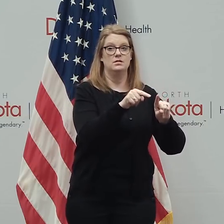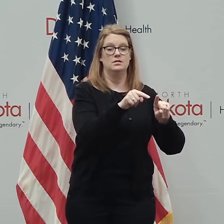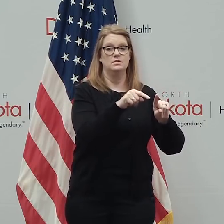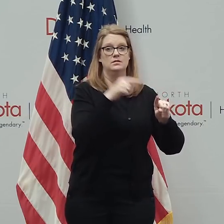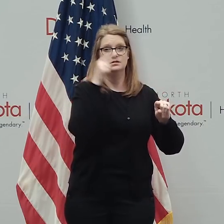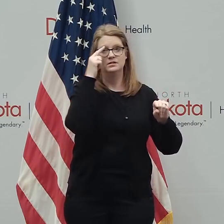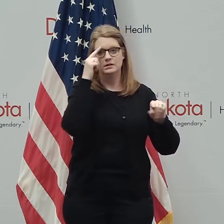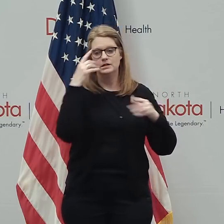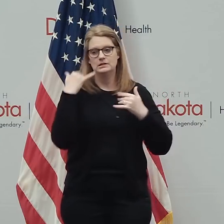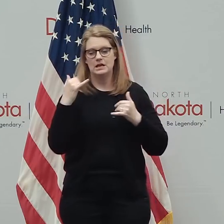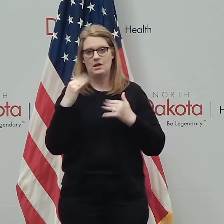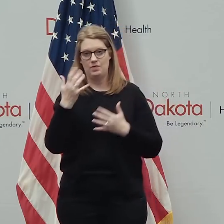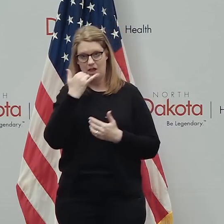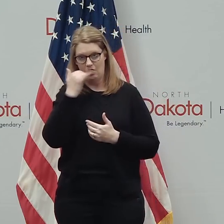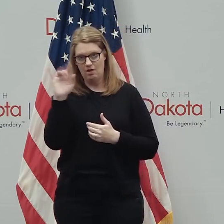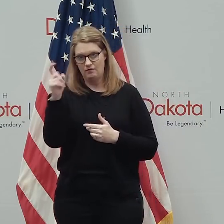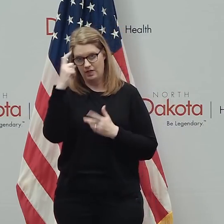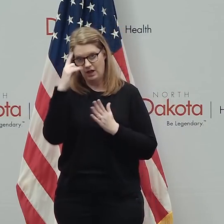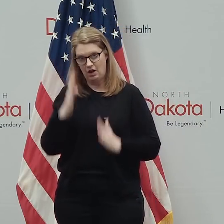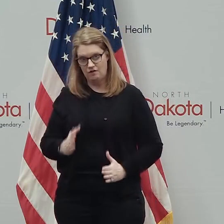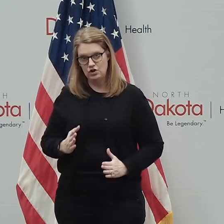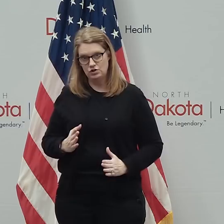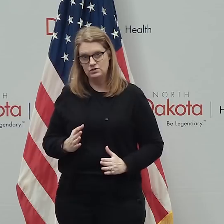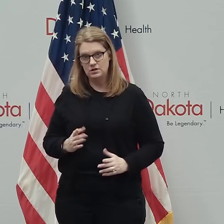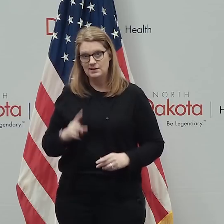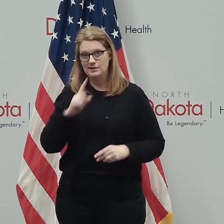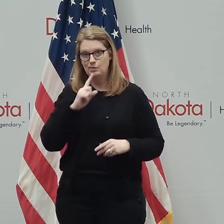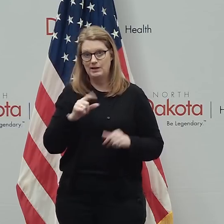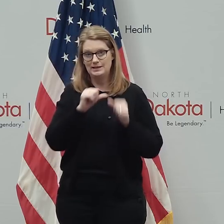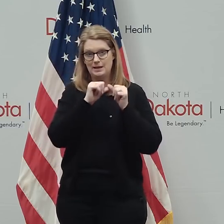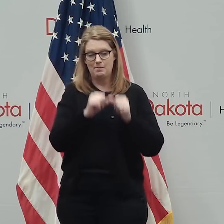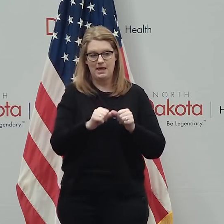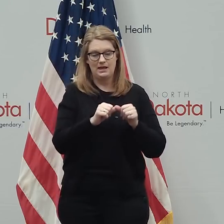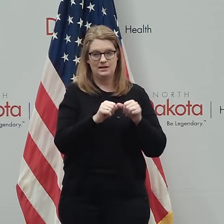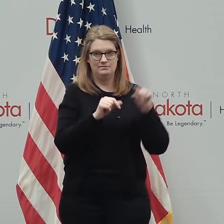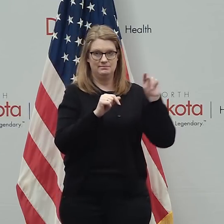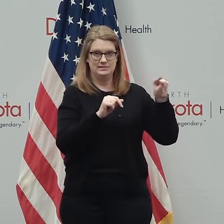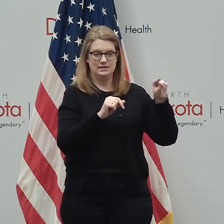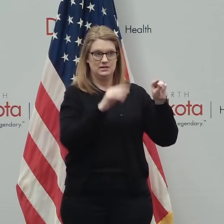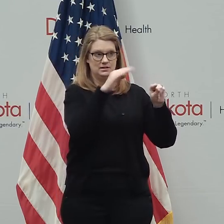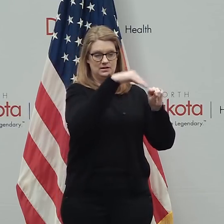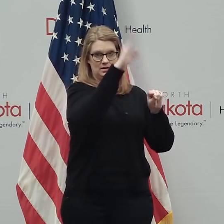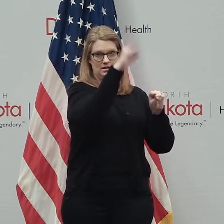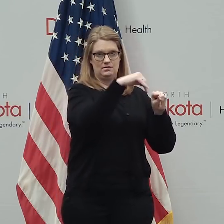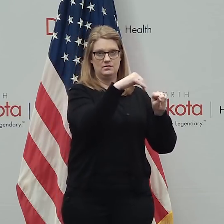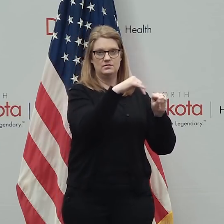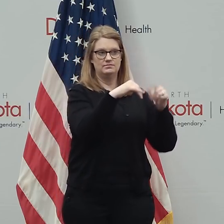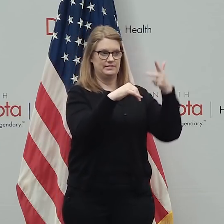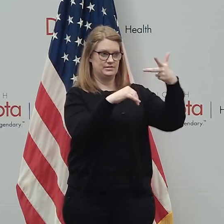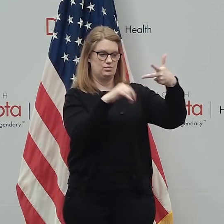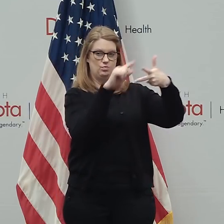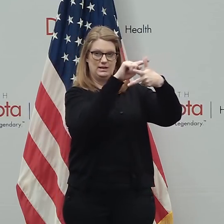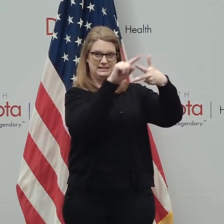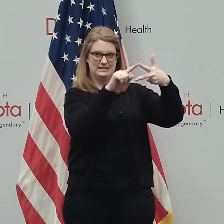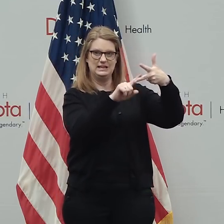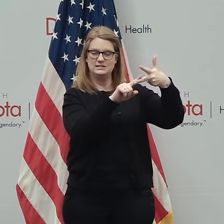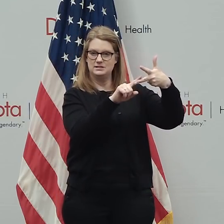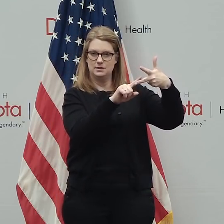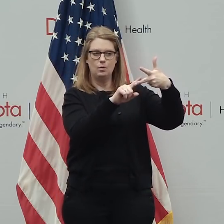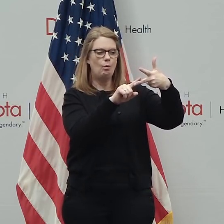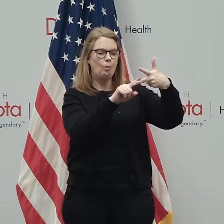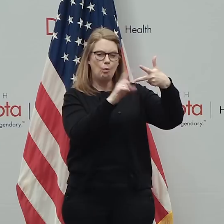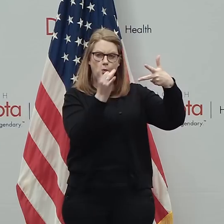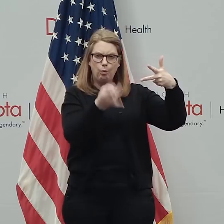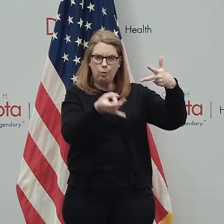from the governors today, for us to maintain that position, the only states leading ahead of us are 3 states who've been right in the heart of